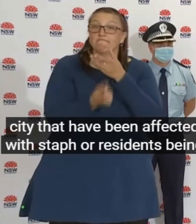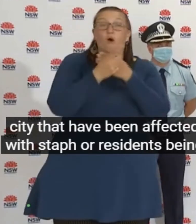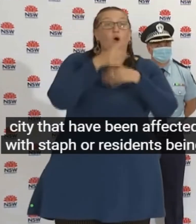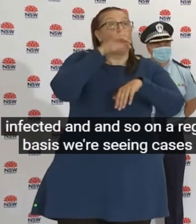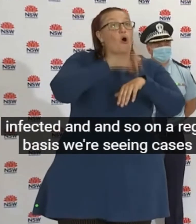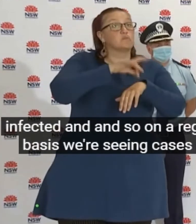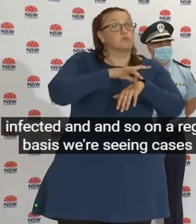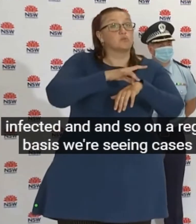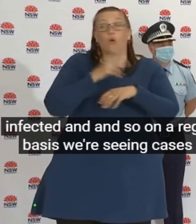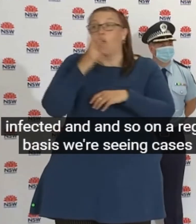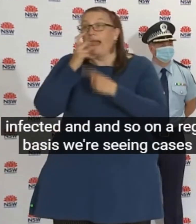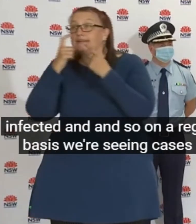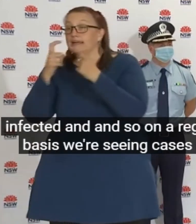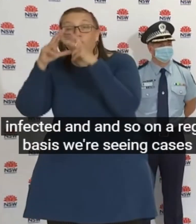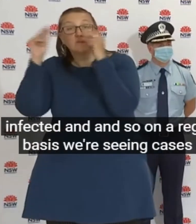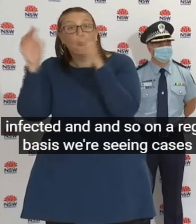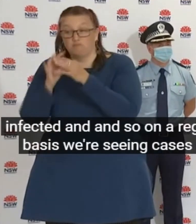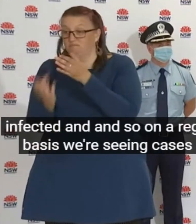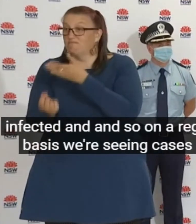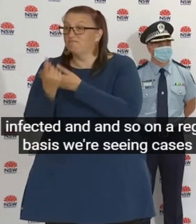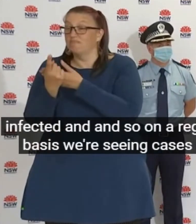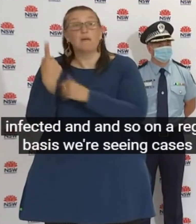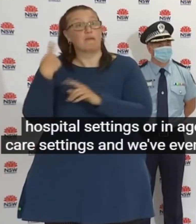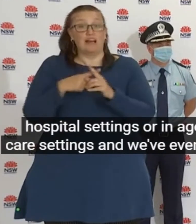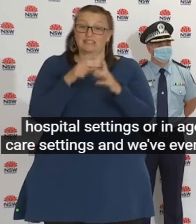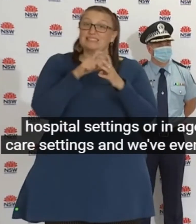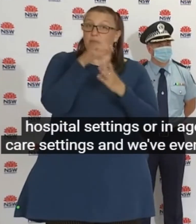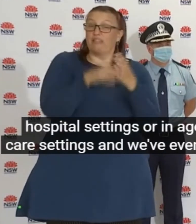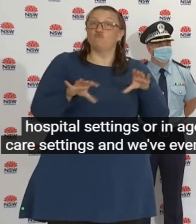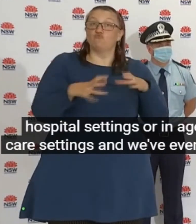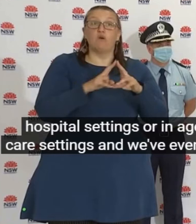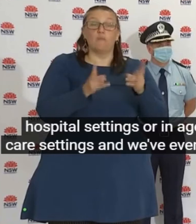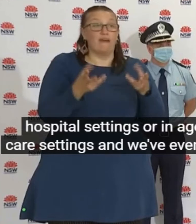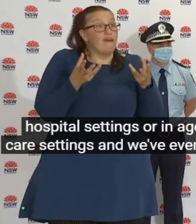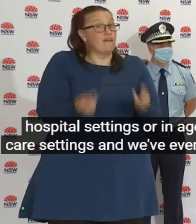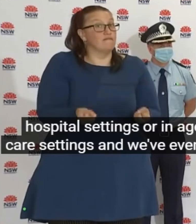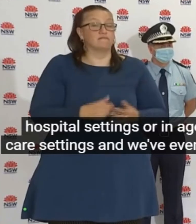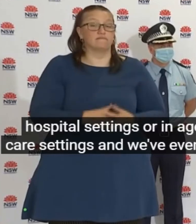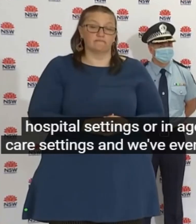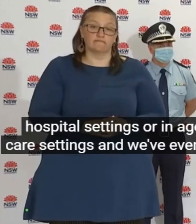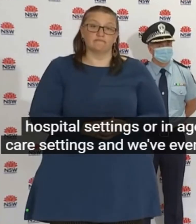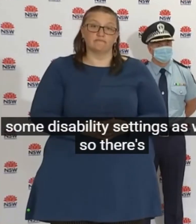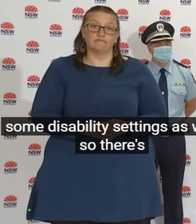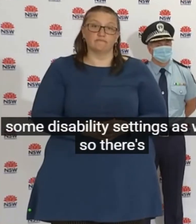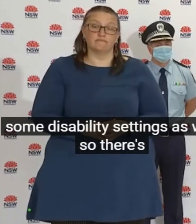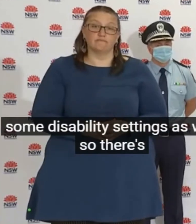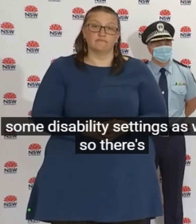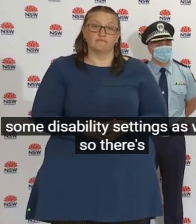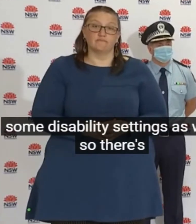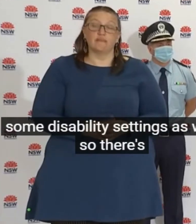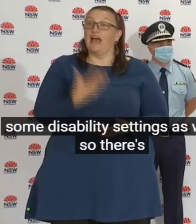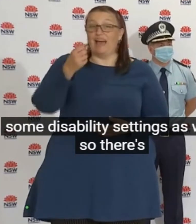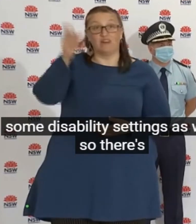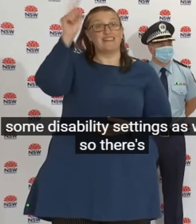settings, and we've even had some disability settings as well. So there's an outbreak in a Summer Hill aged